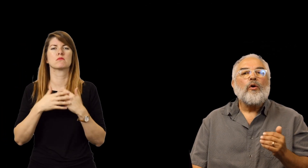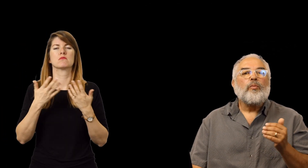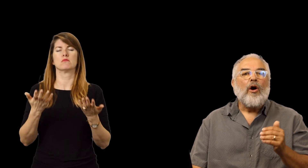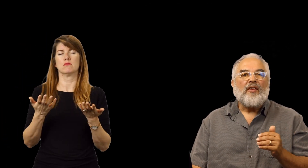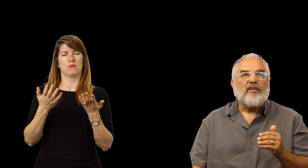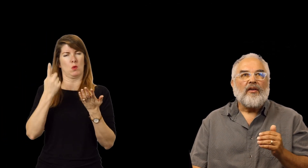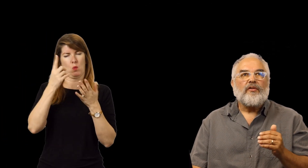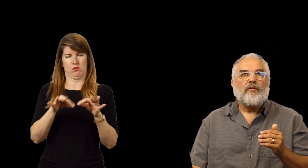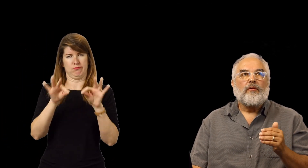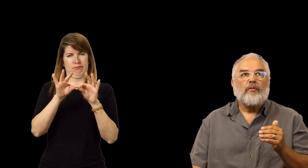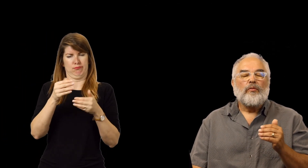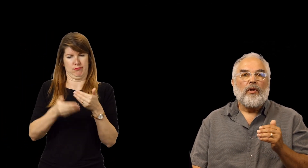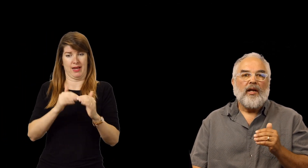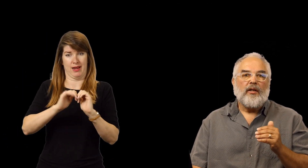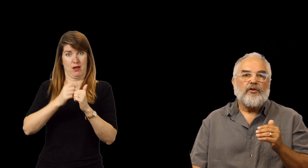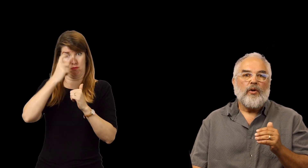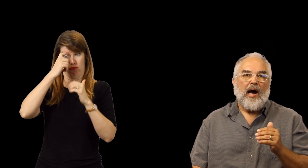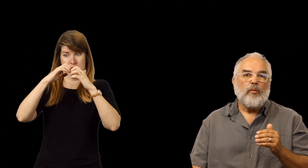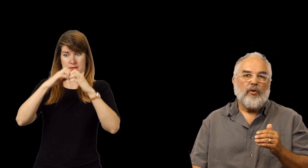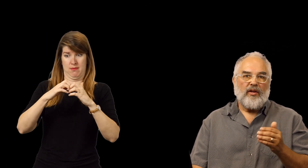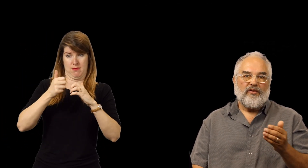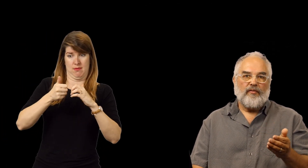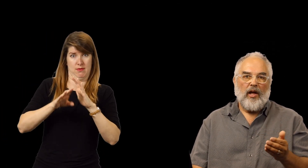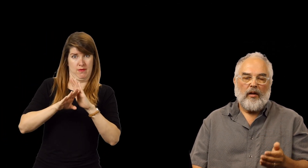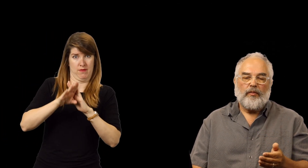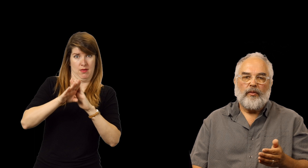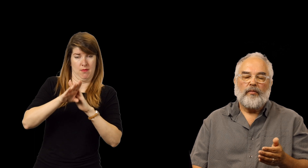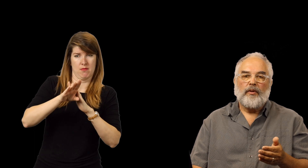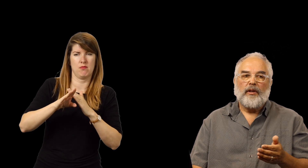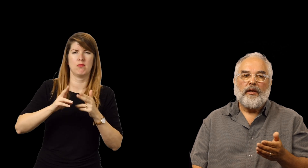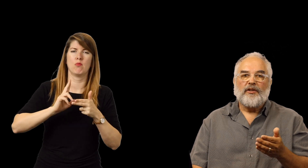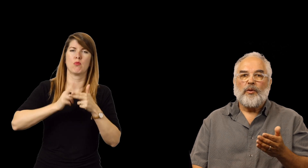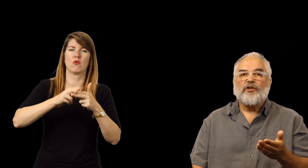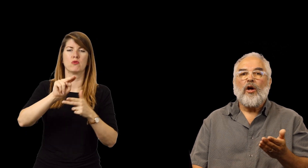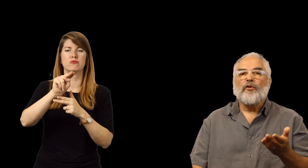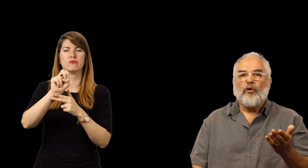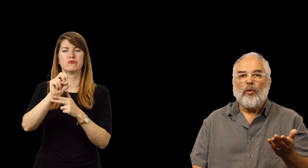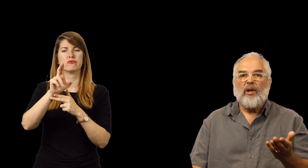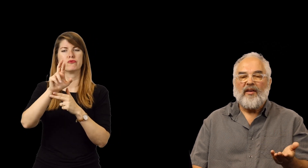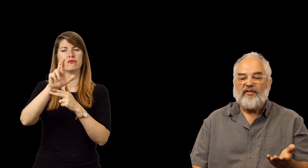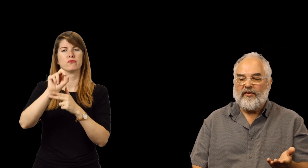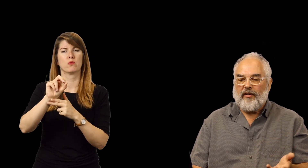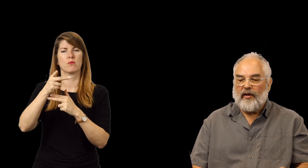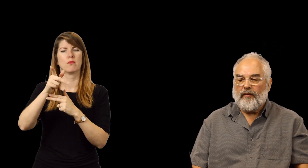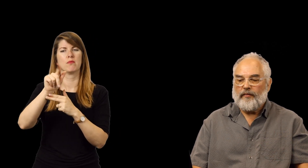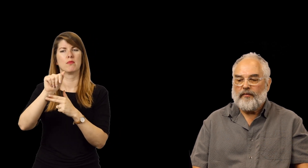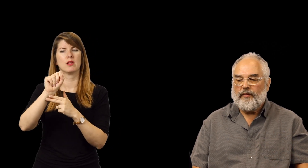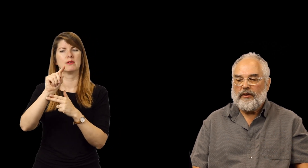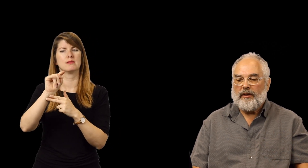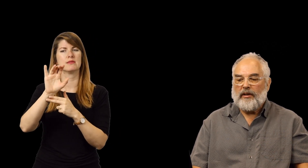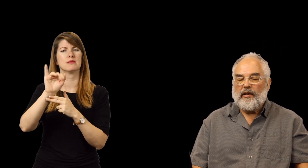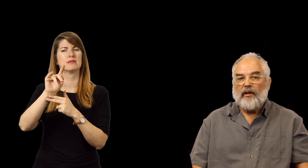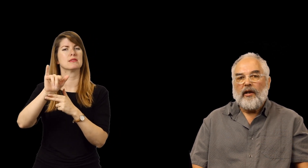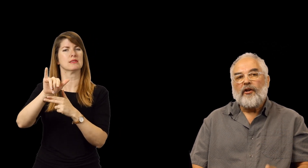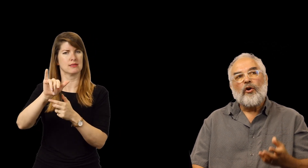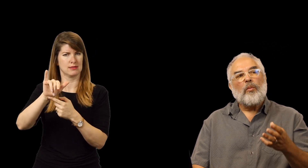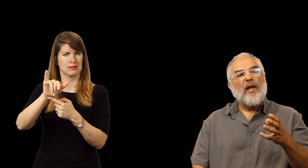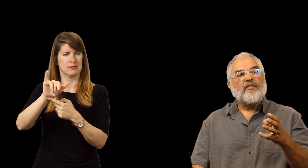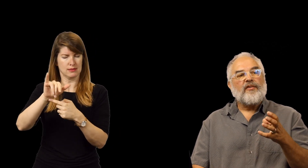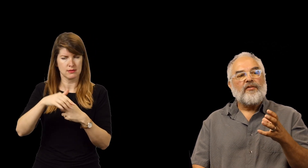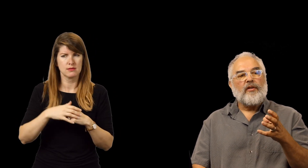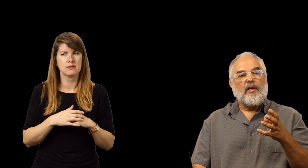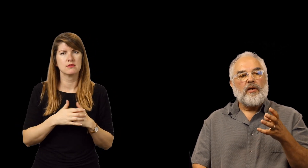A critical process related to how brains develop is what's called neuroplasticity.